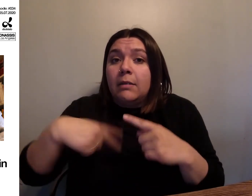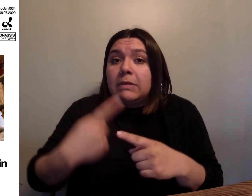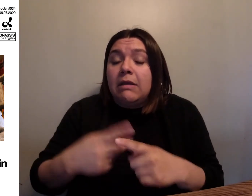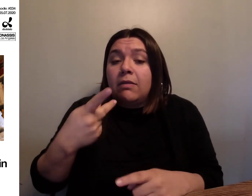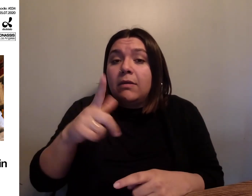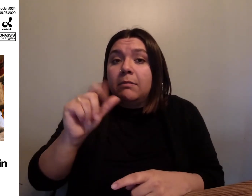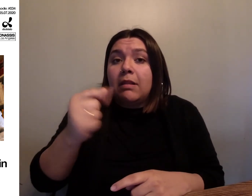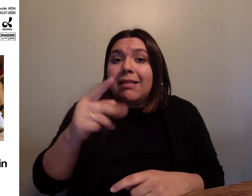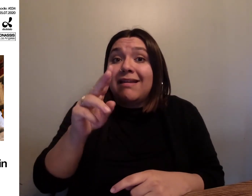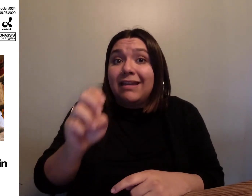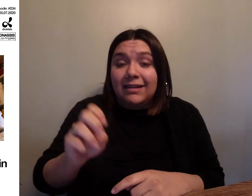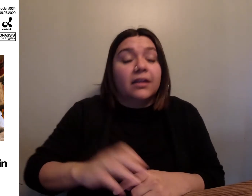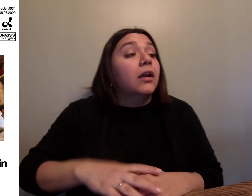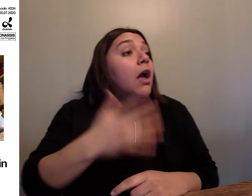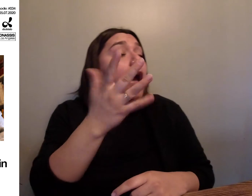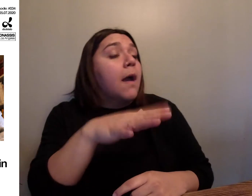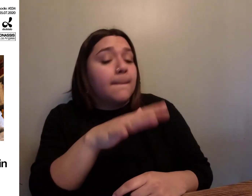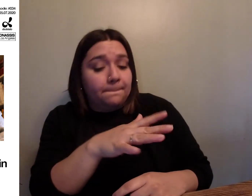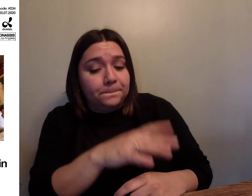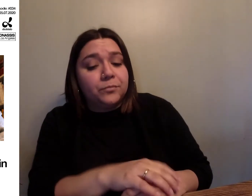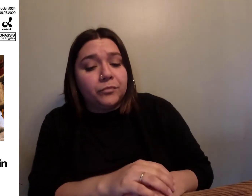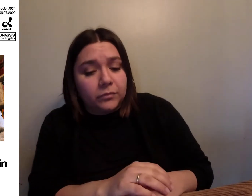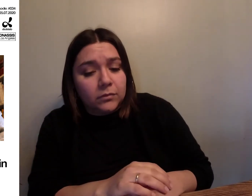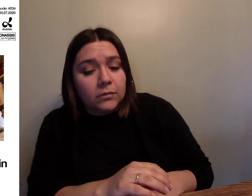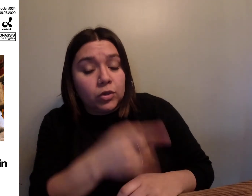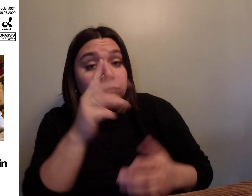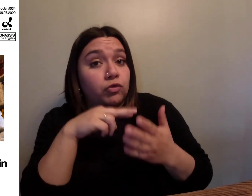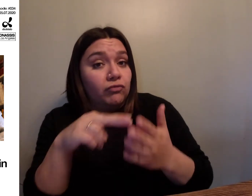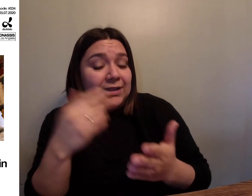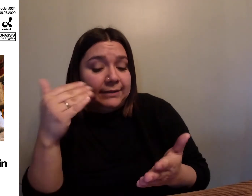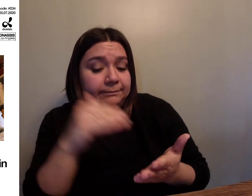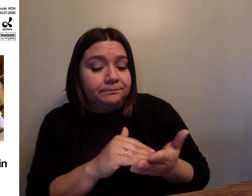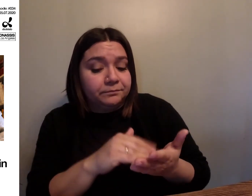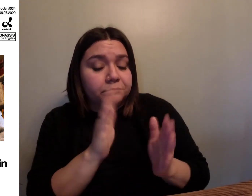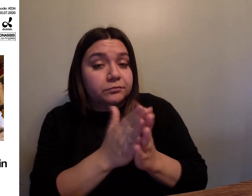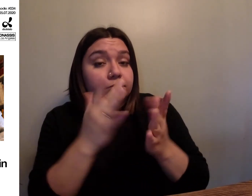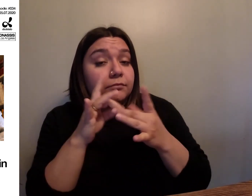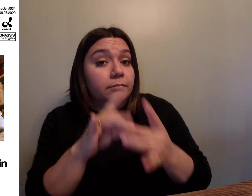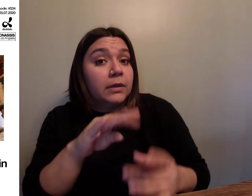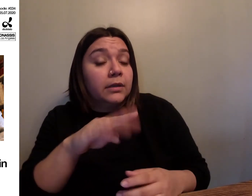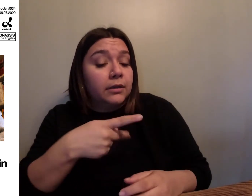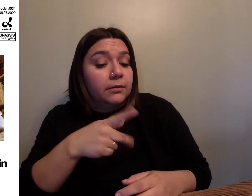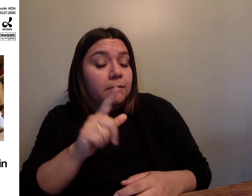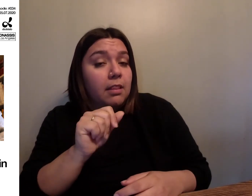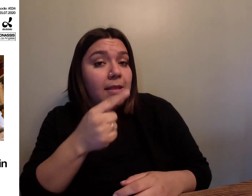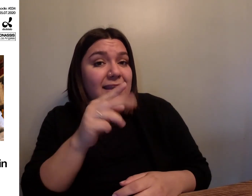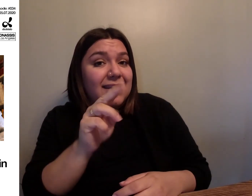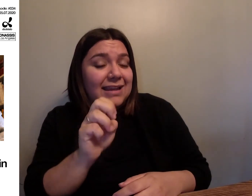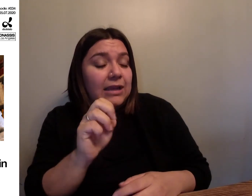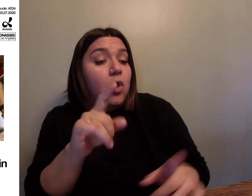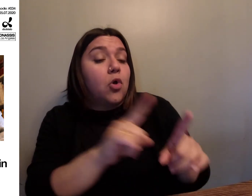plague, of course. And what you've been rereading books about the plague